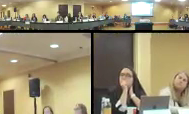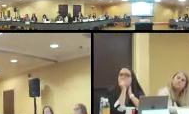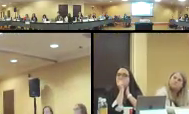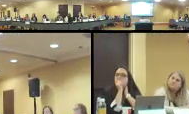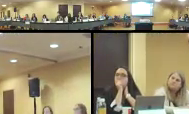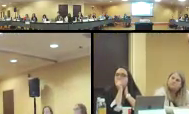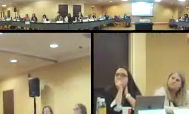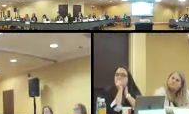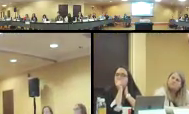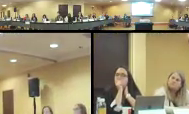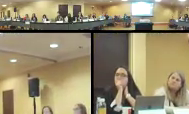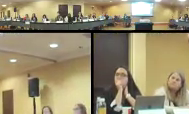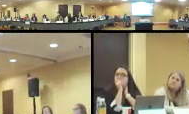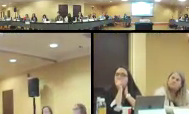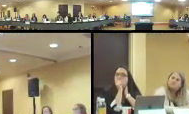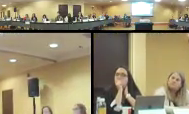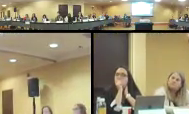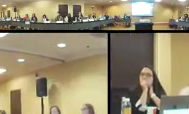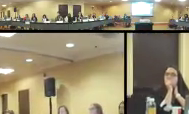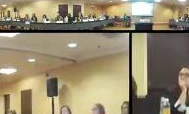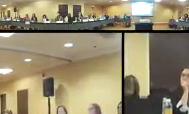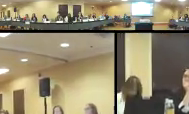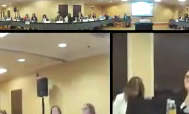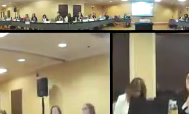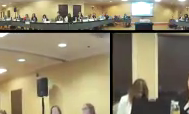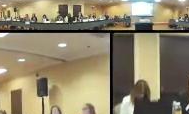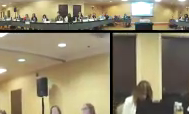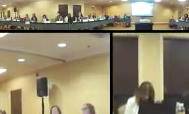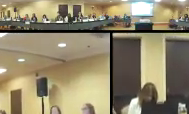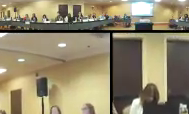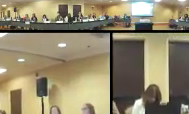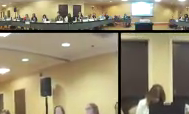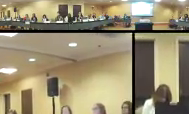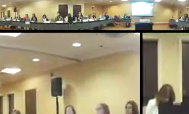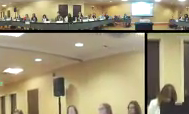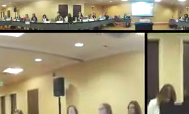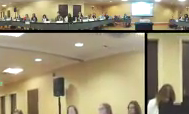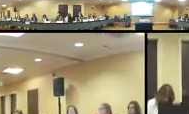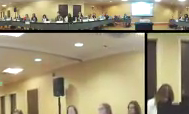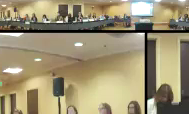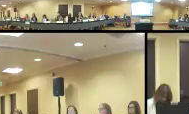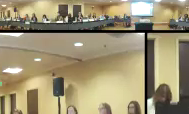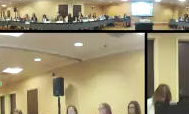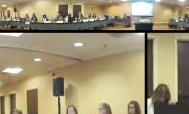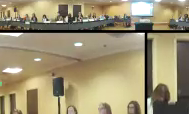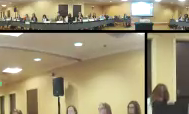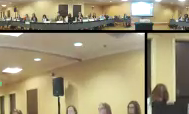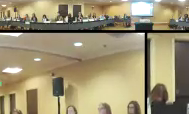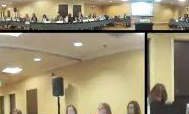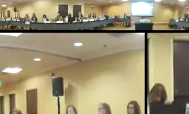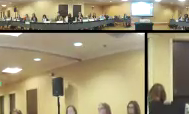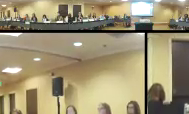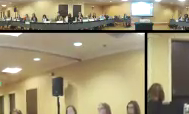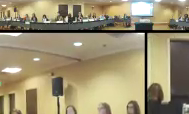the potential of a law enforcement response. Be that because of how their community has been treated, be that because of their